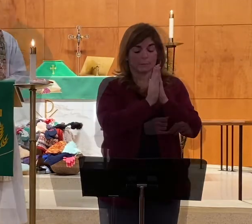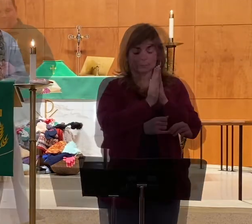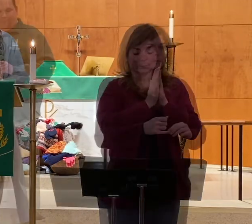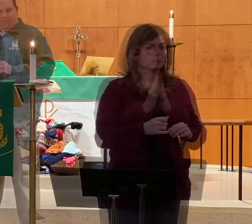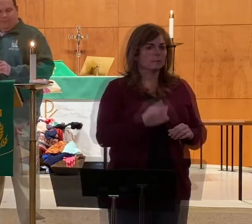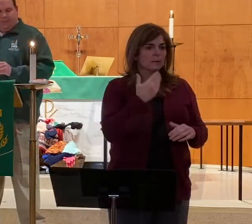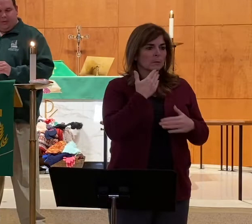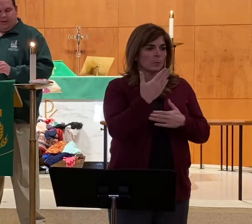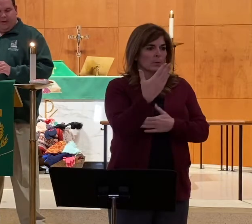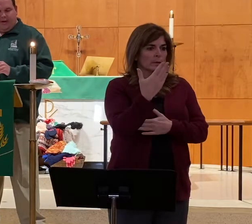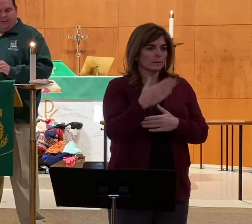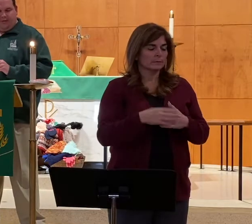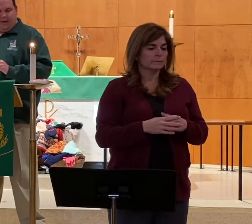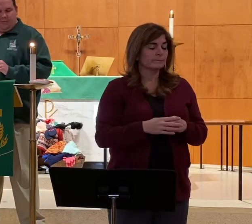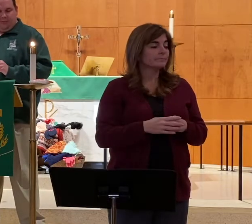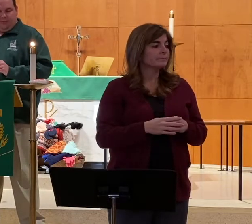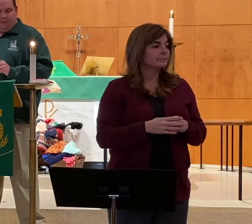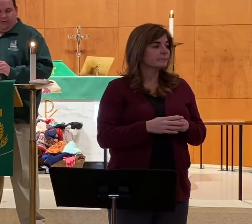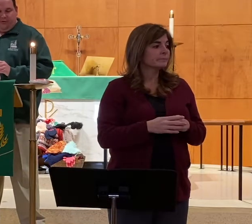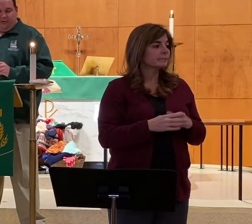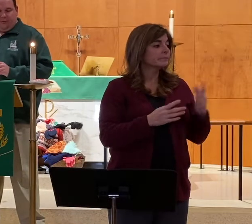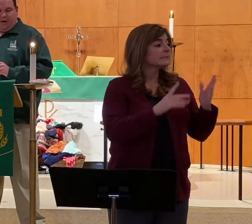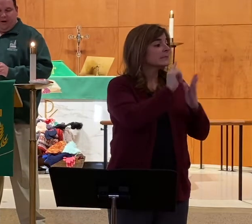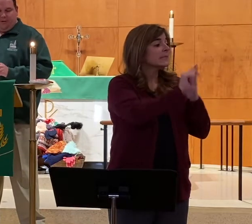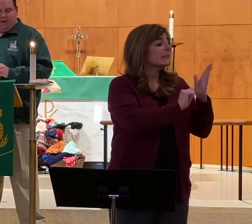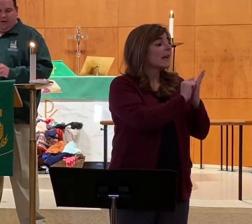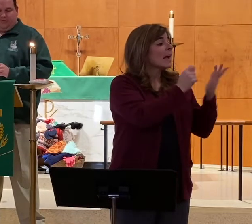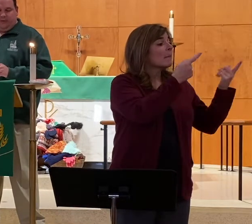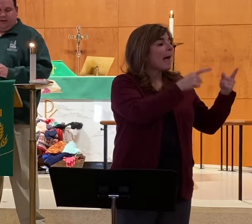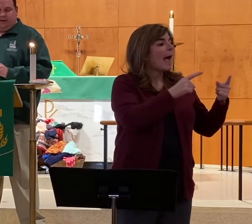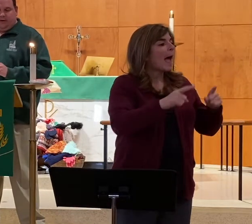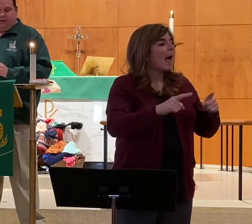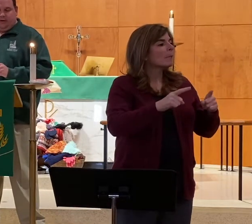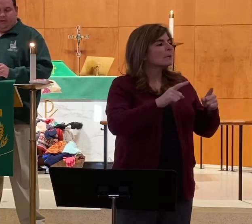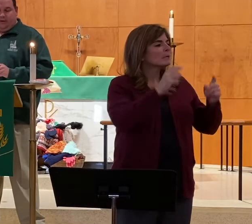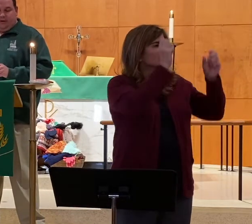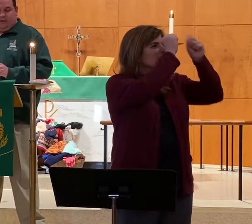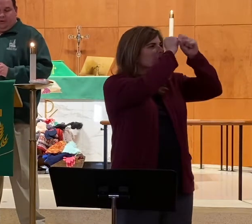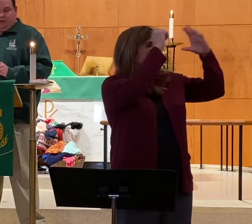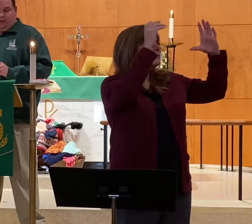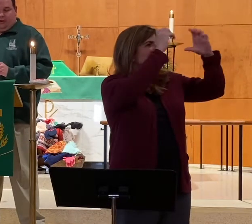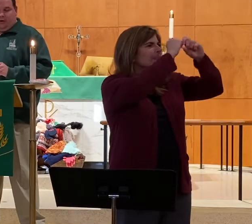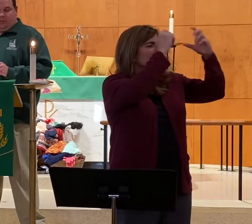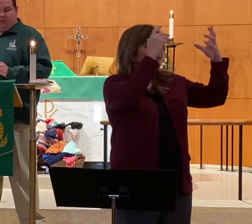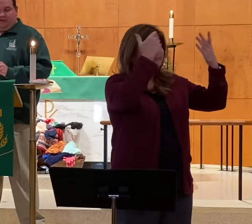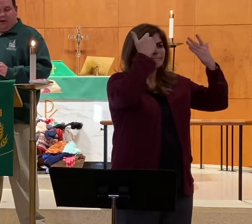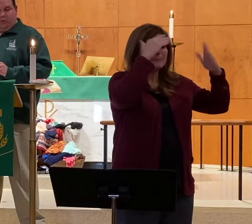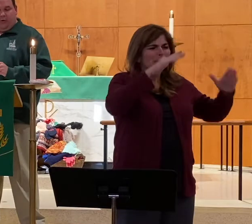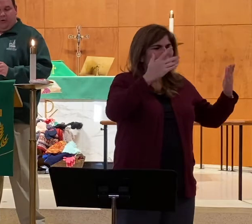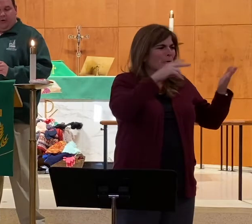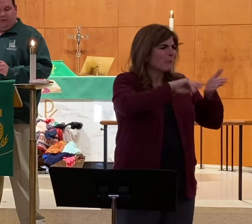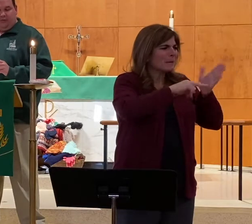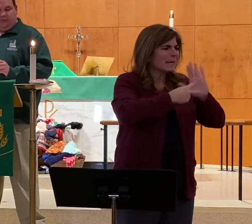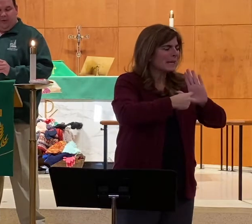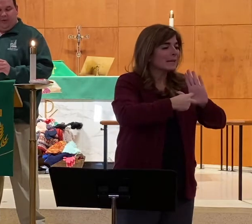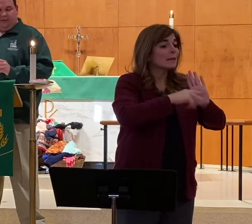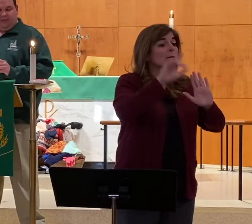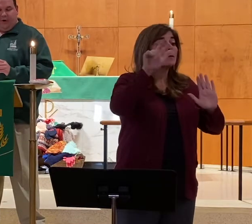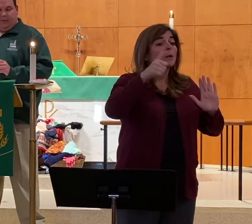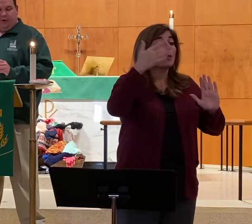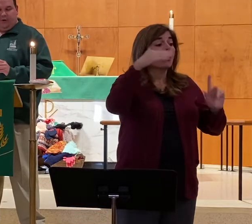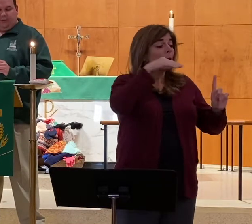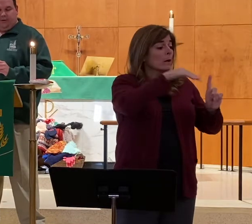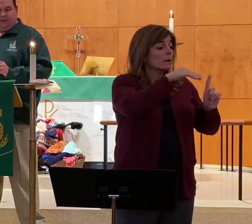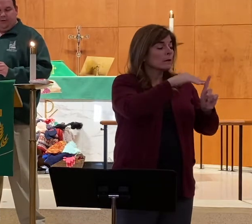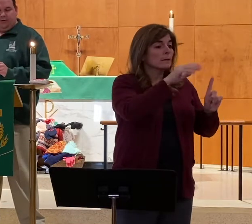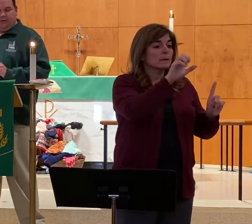Amen. At a time when visions are rare and unexpected, the Lord comes to Samuel and calls him to speak the